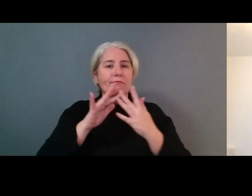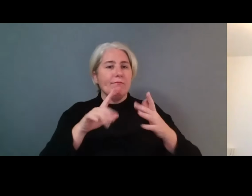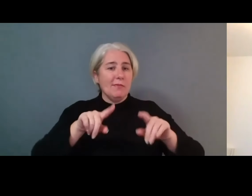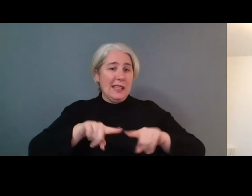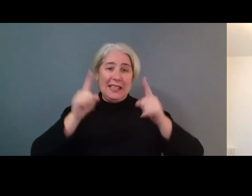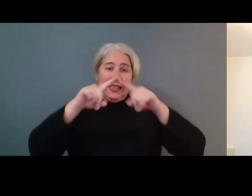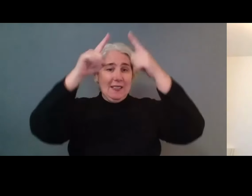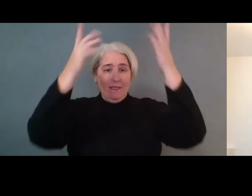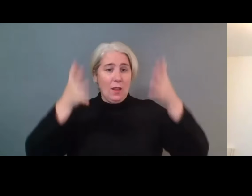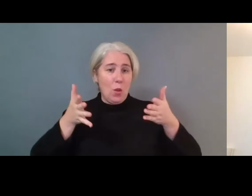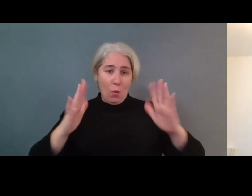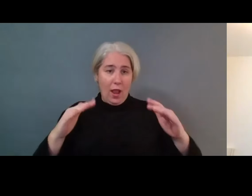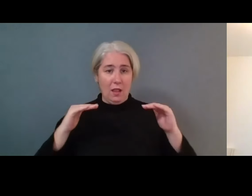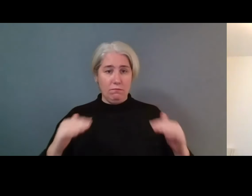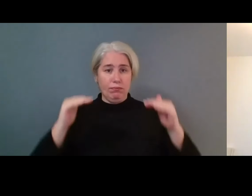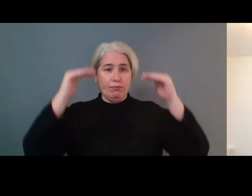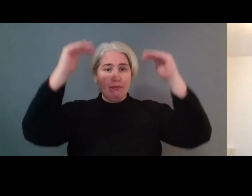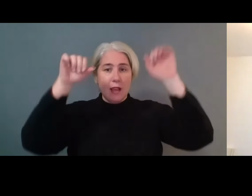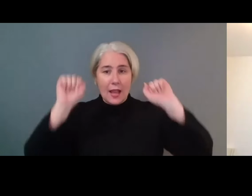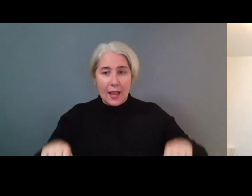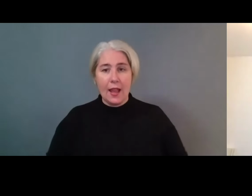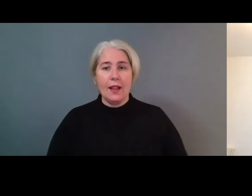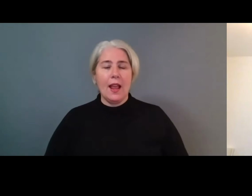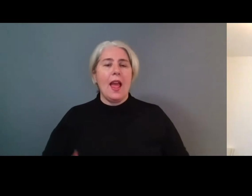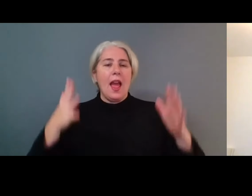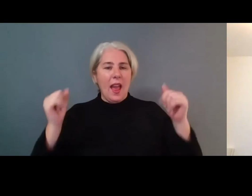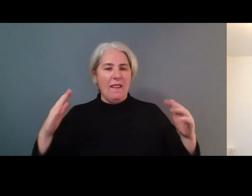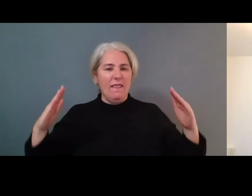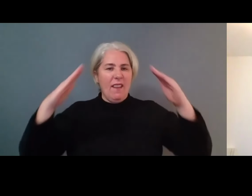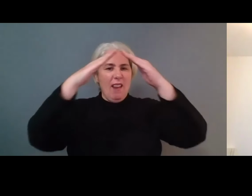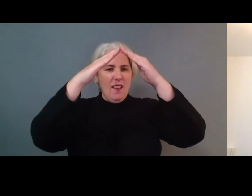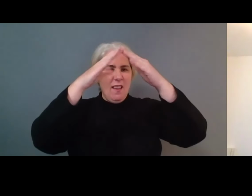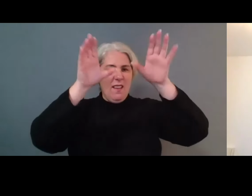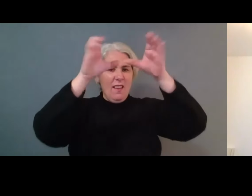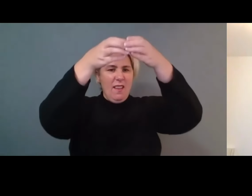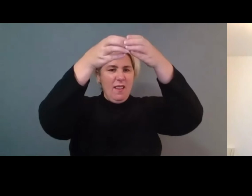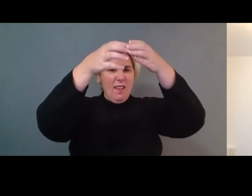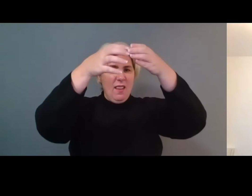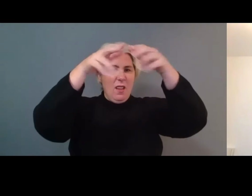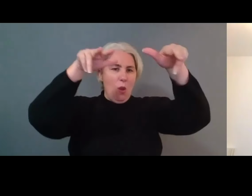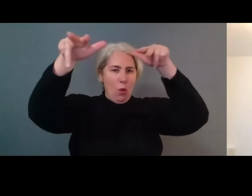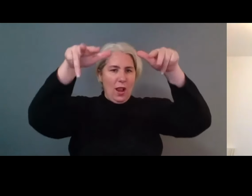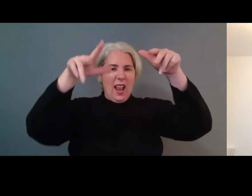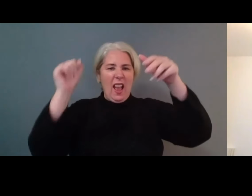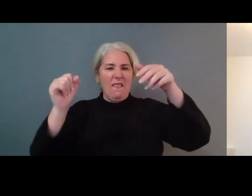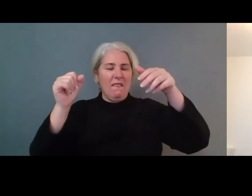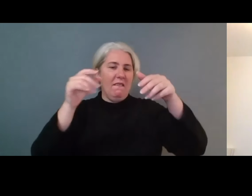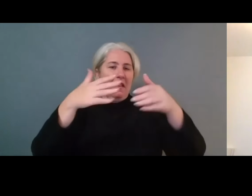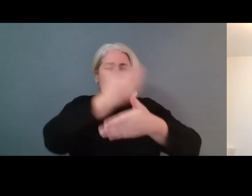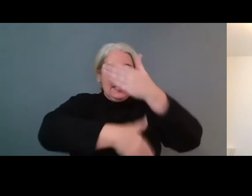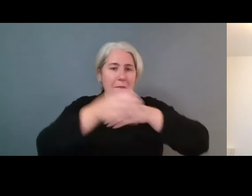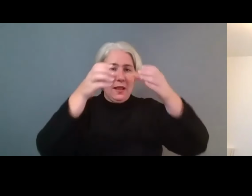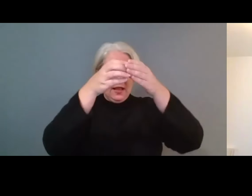umbrella organizations of persons with disabilities, but also in Serbia, for example, we have a